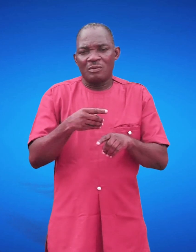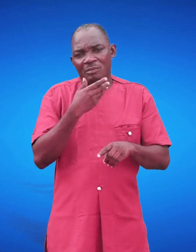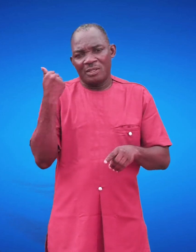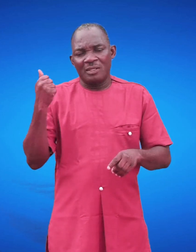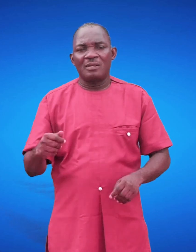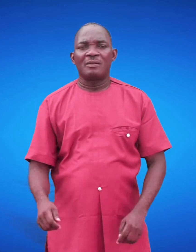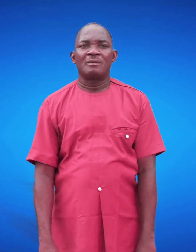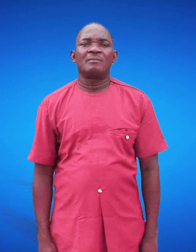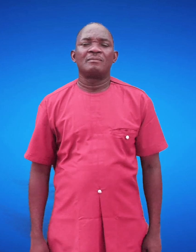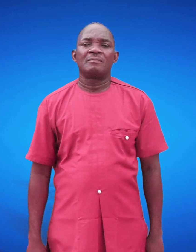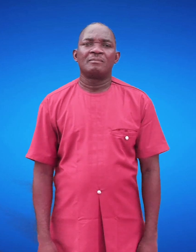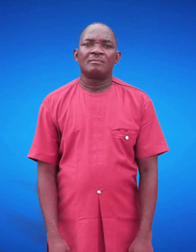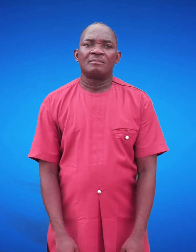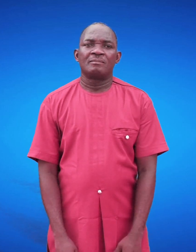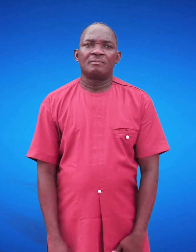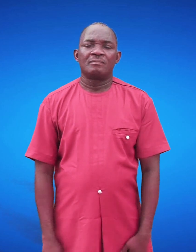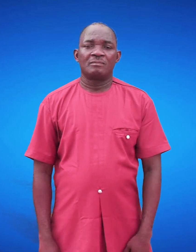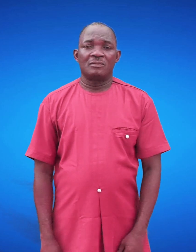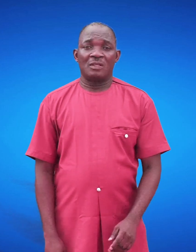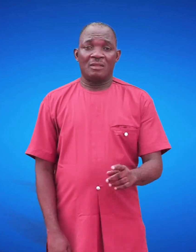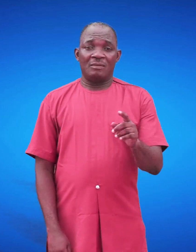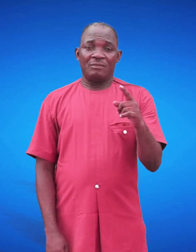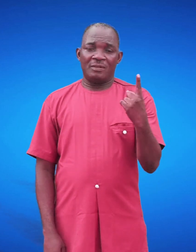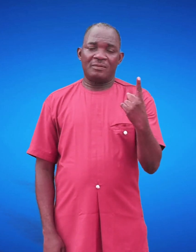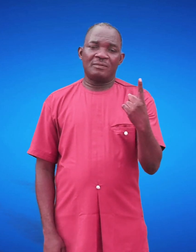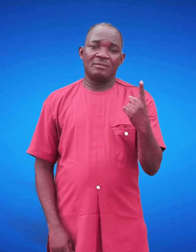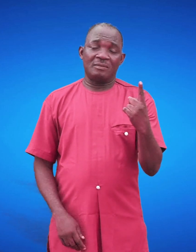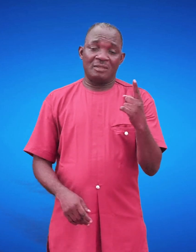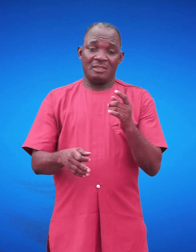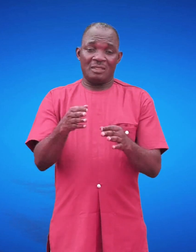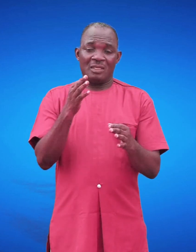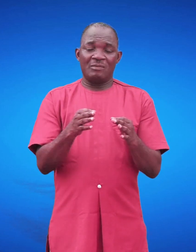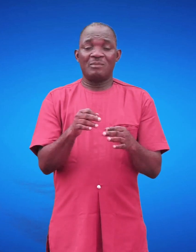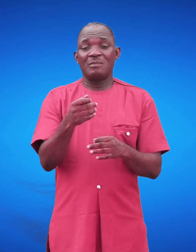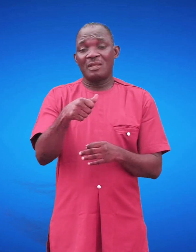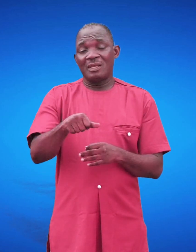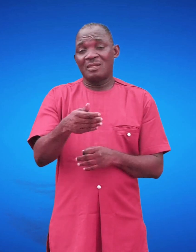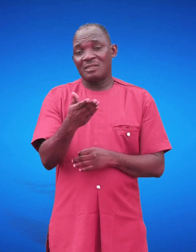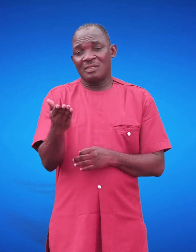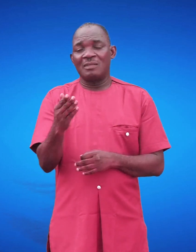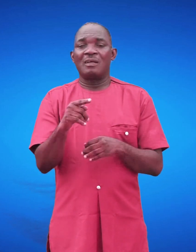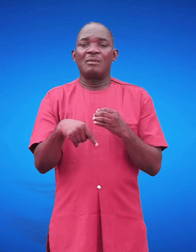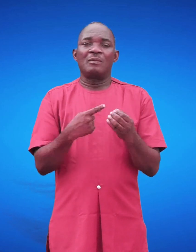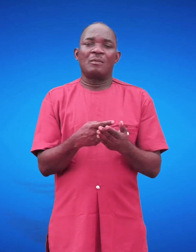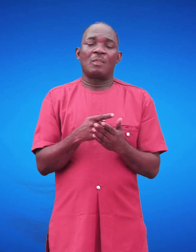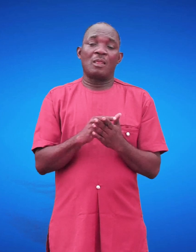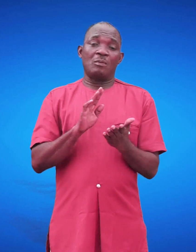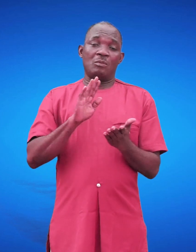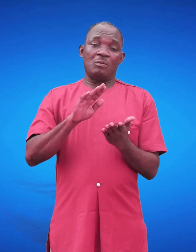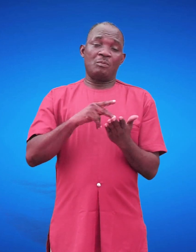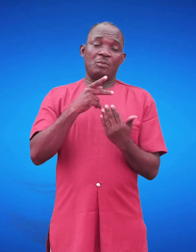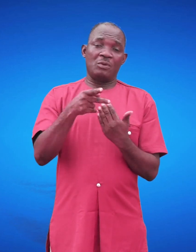better. 1. If there is anything about the program you do